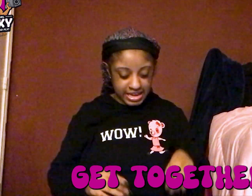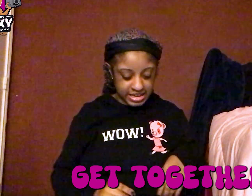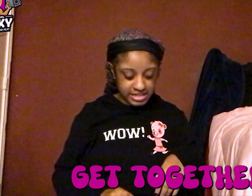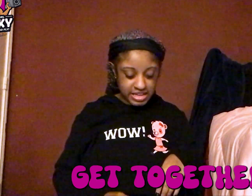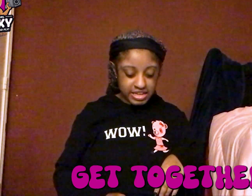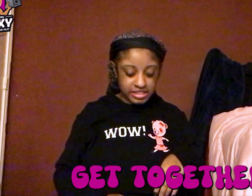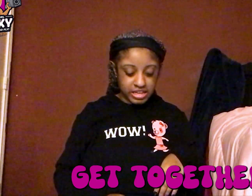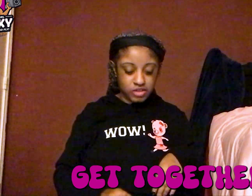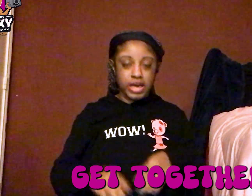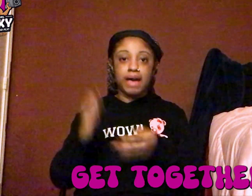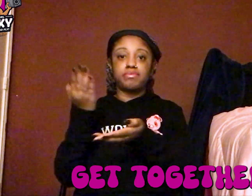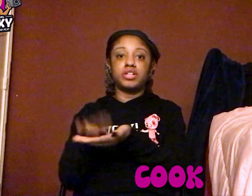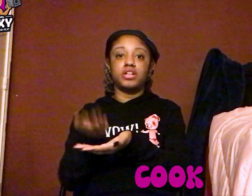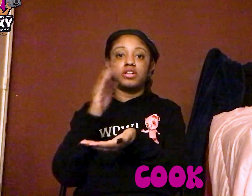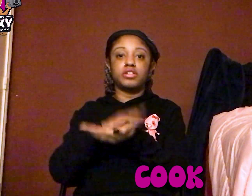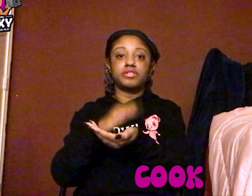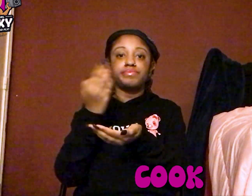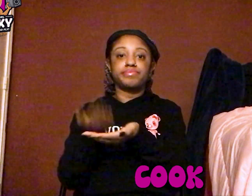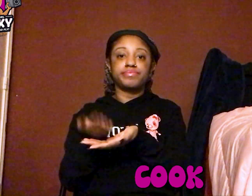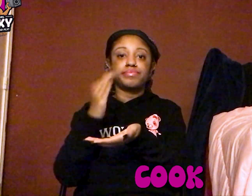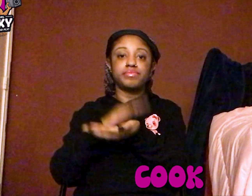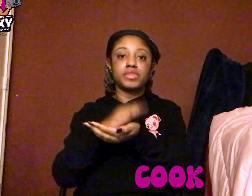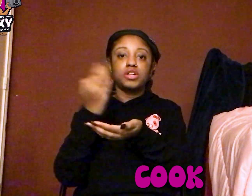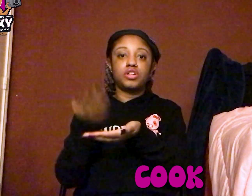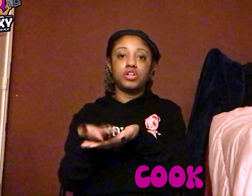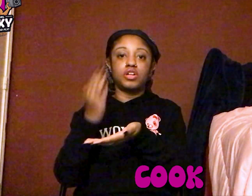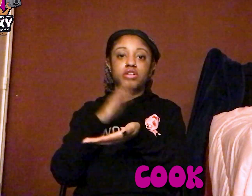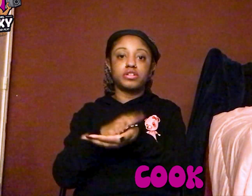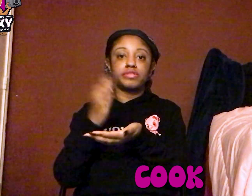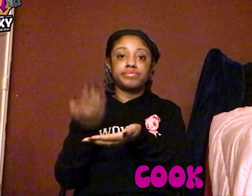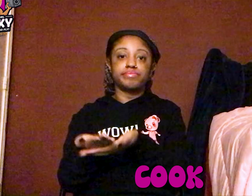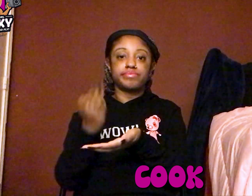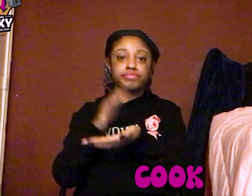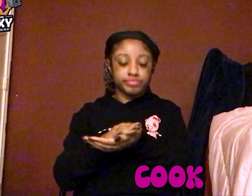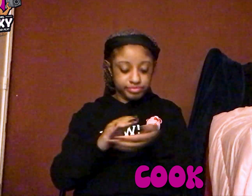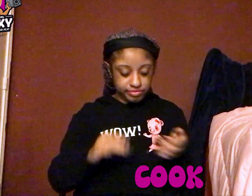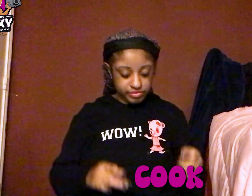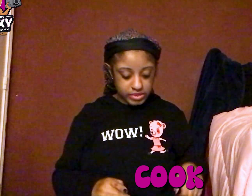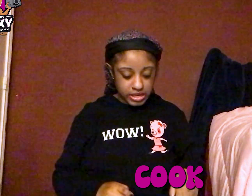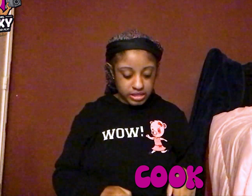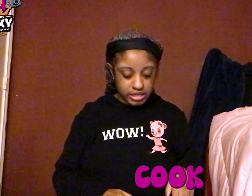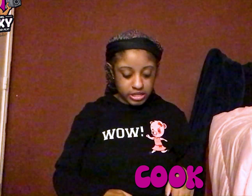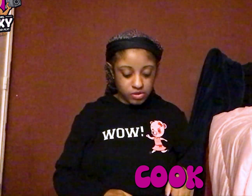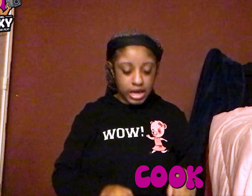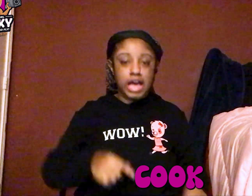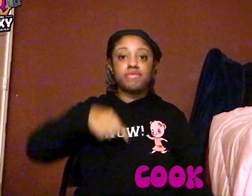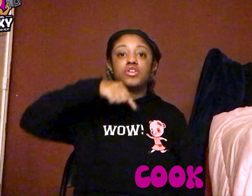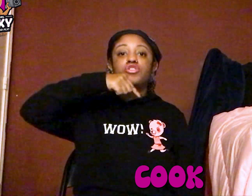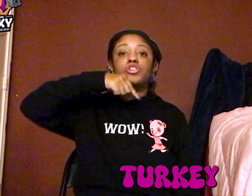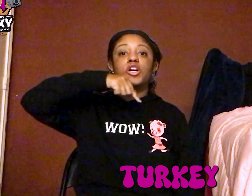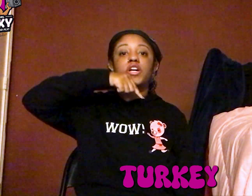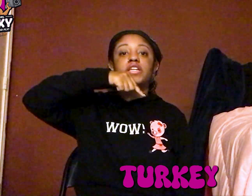Okay? Then you have cook. Cook. Then you have